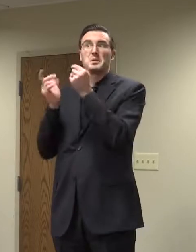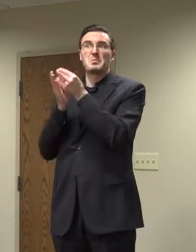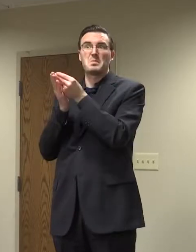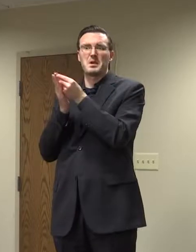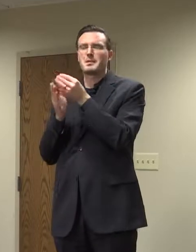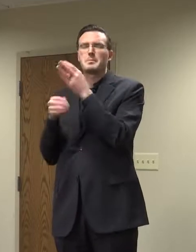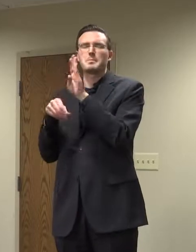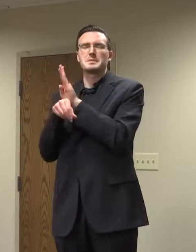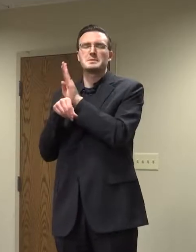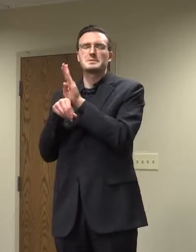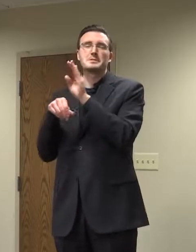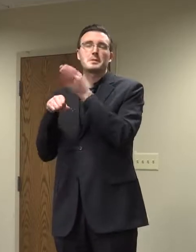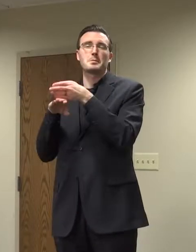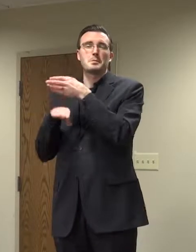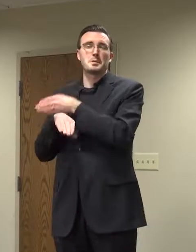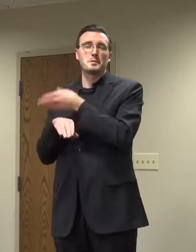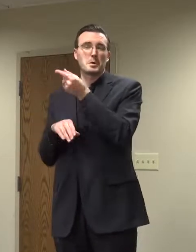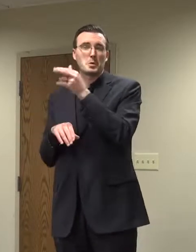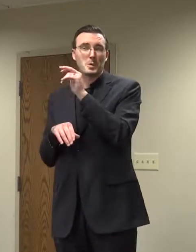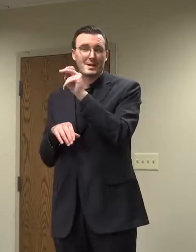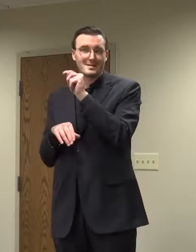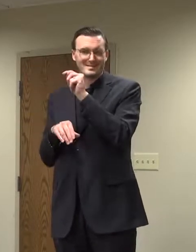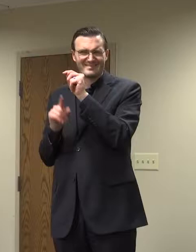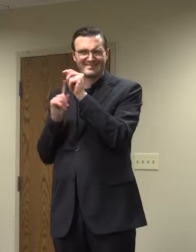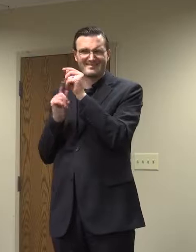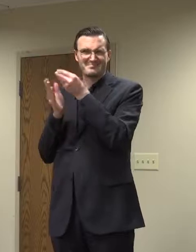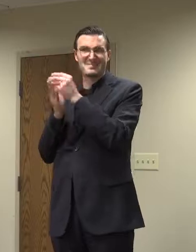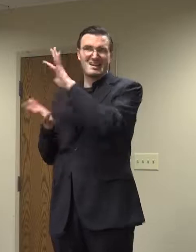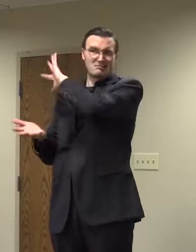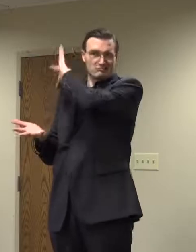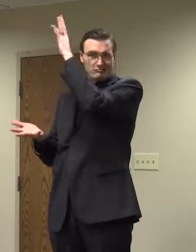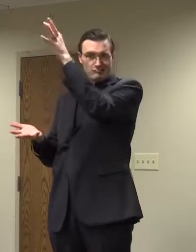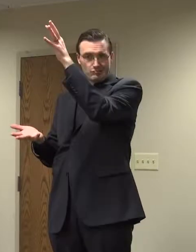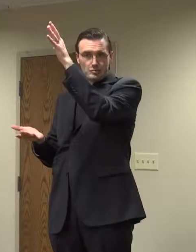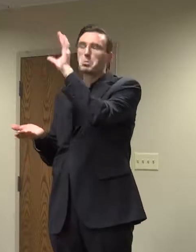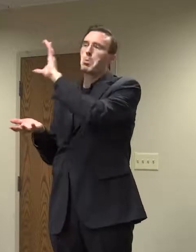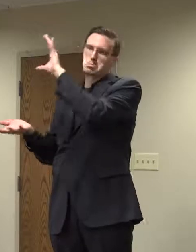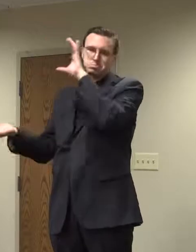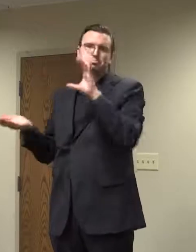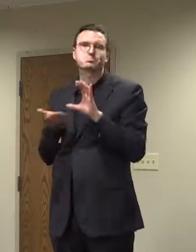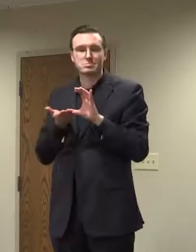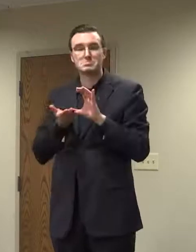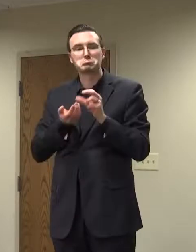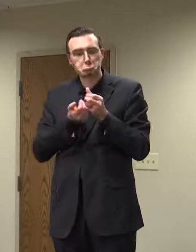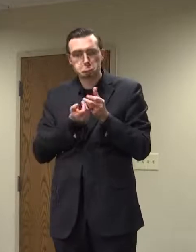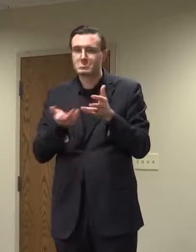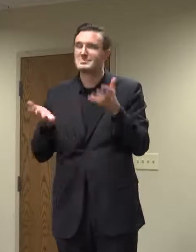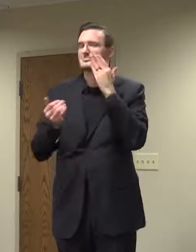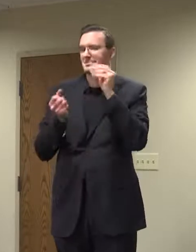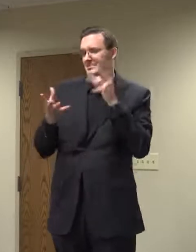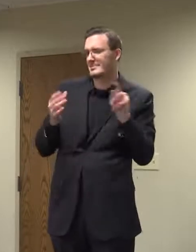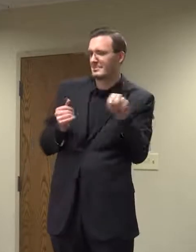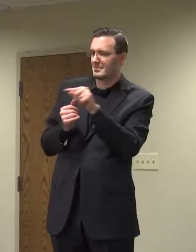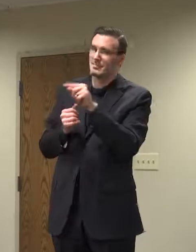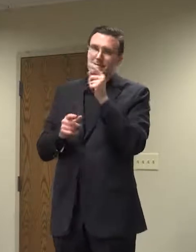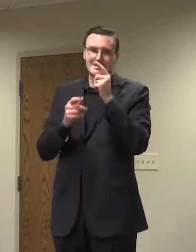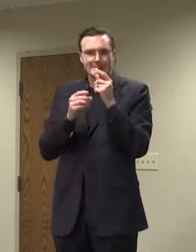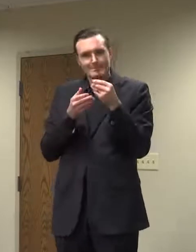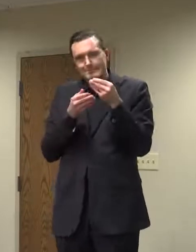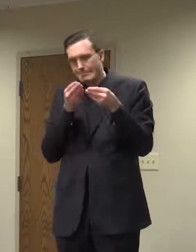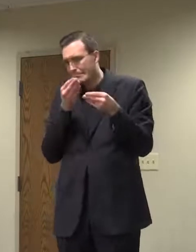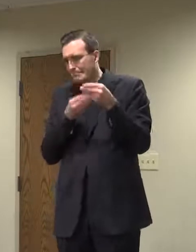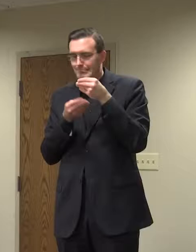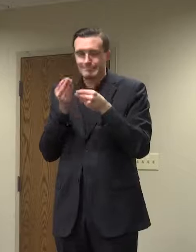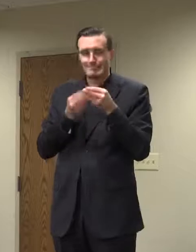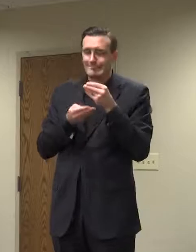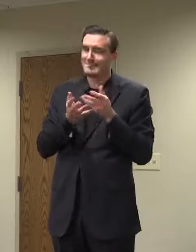grants. We know that many of these businesses are still struggling to keep their doors open, and we also know that a number of businesses